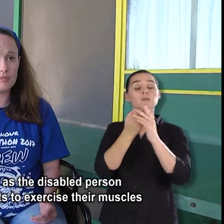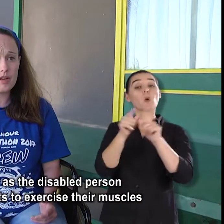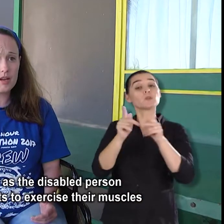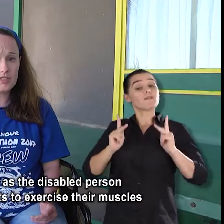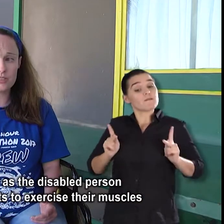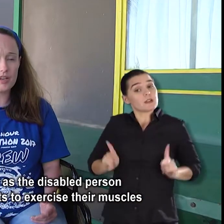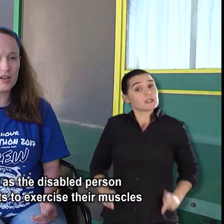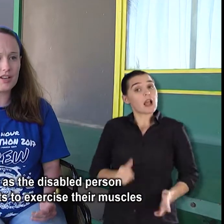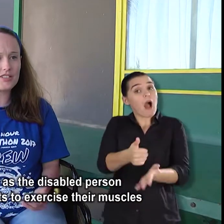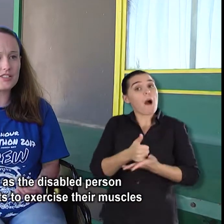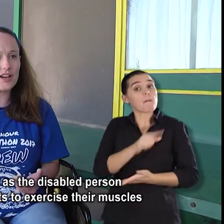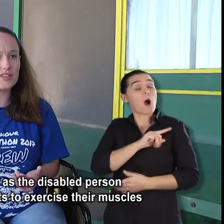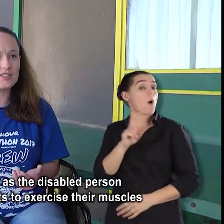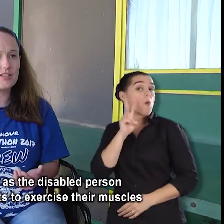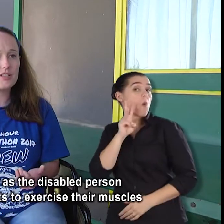get to